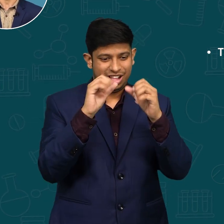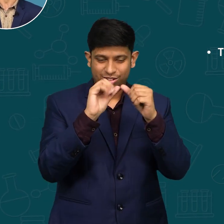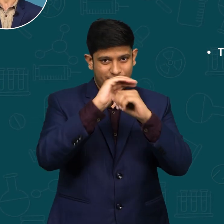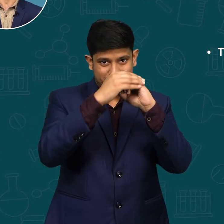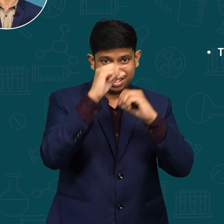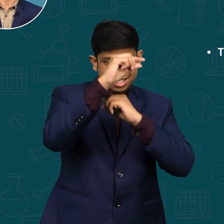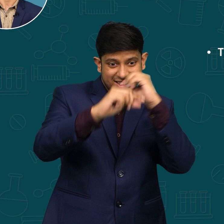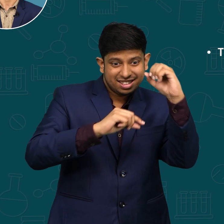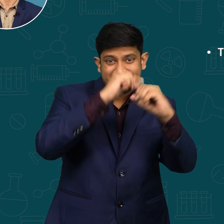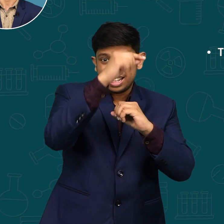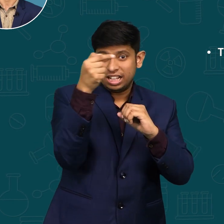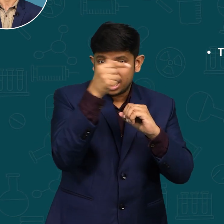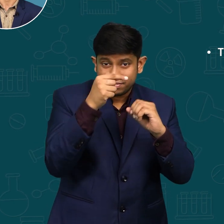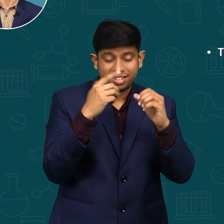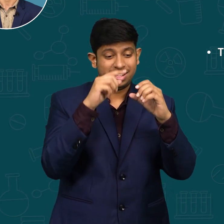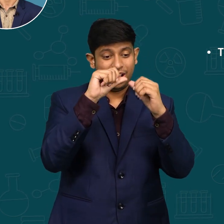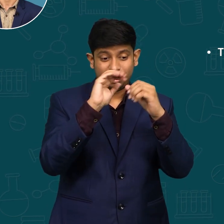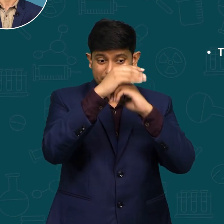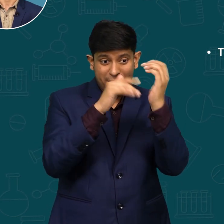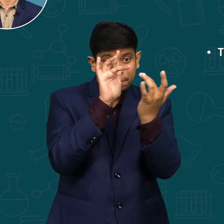proton, and neutron.